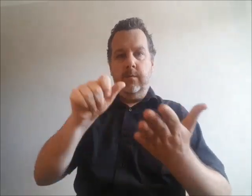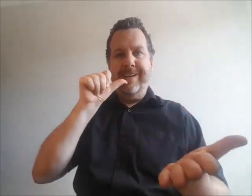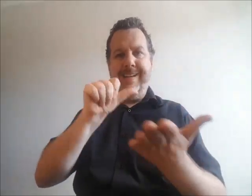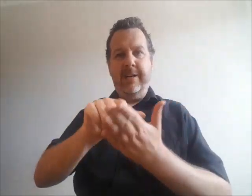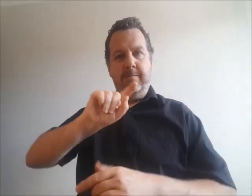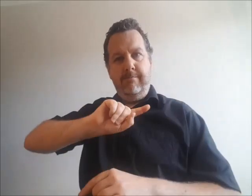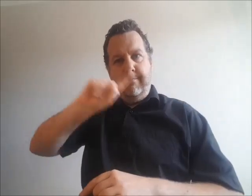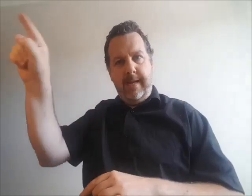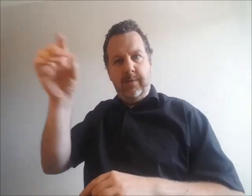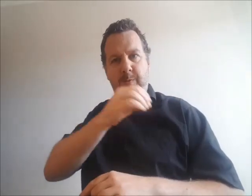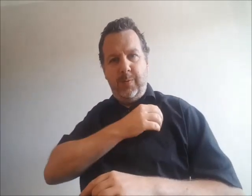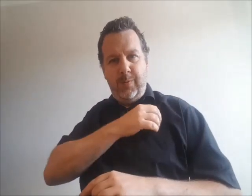wrote back to the Poor Law Commission